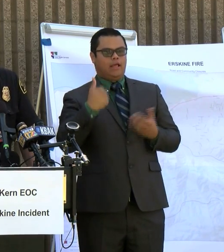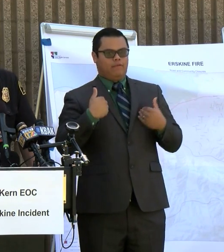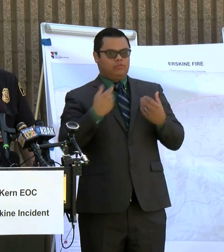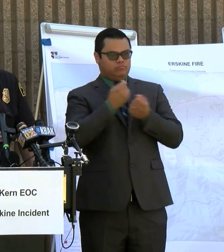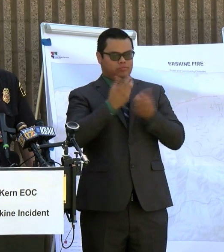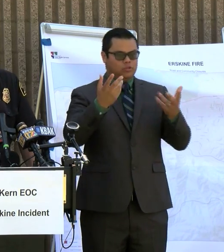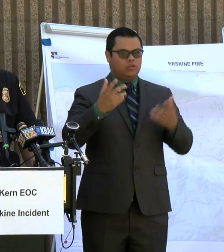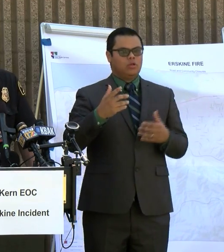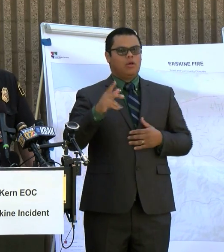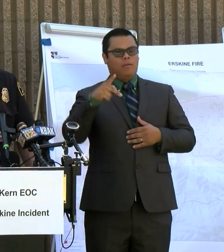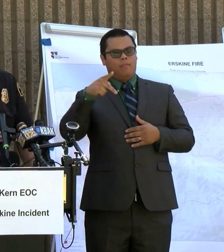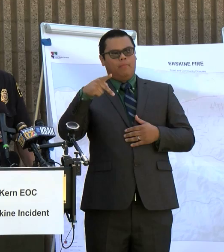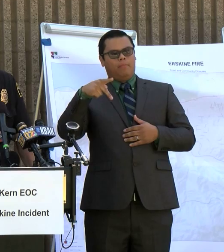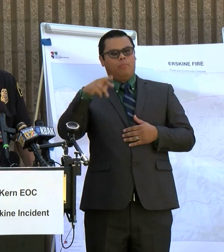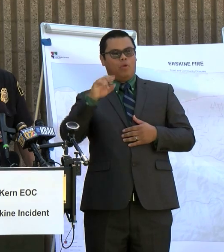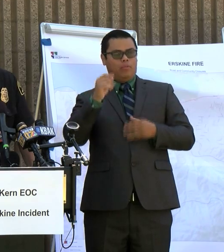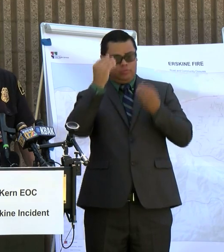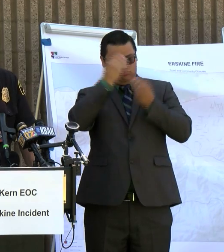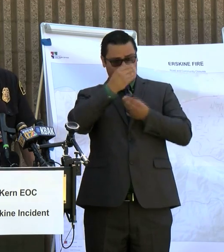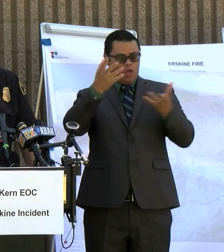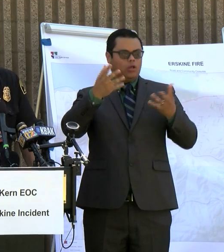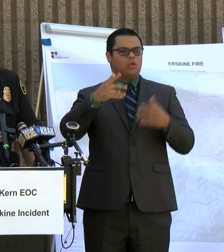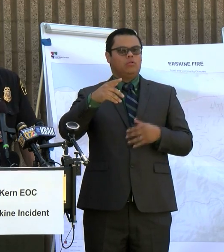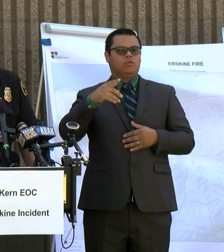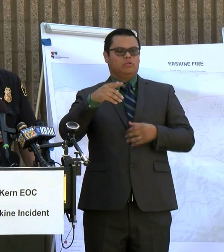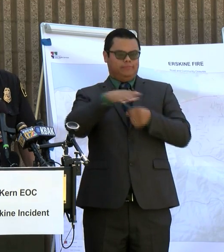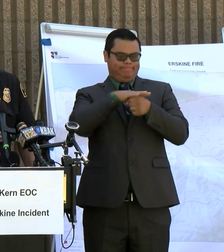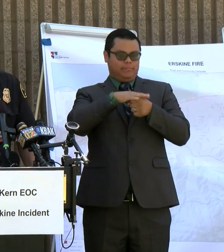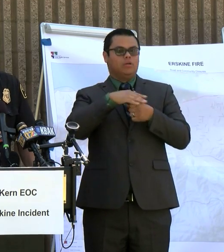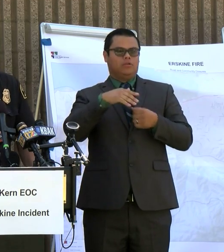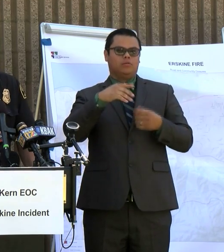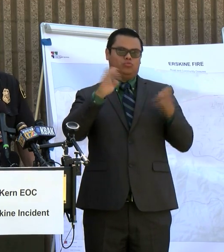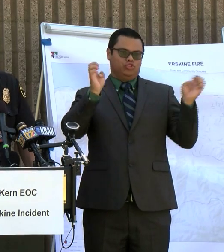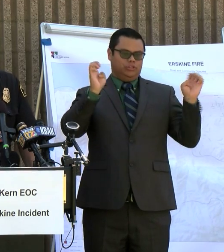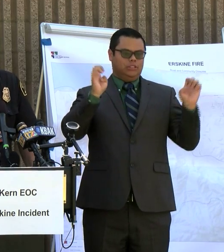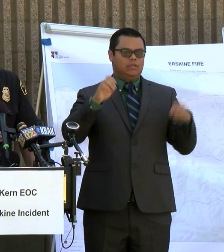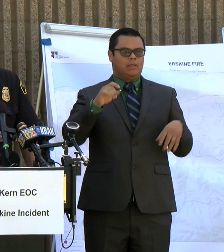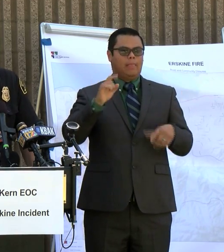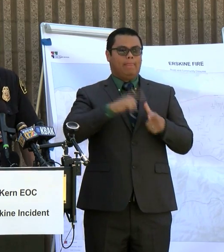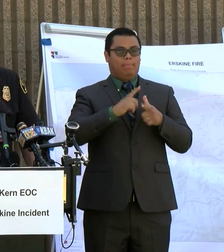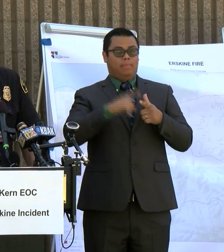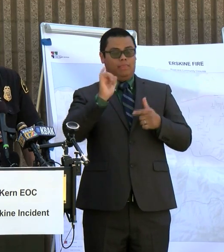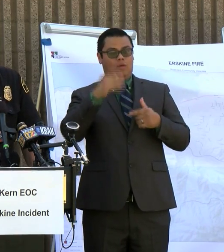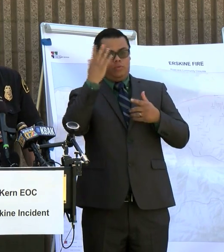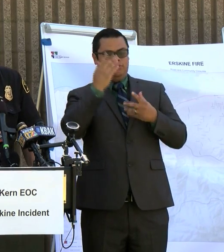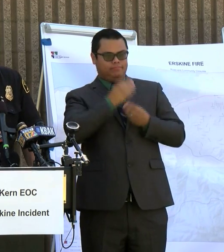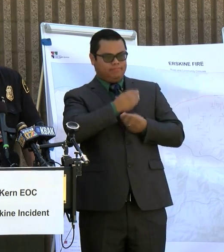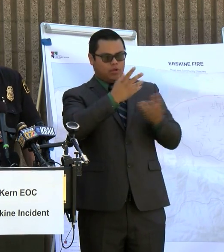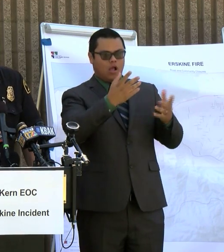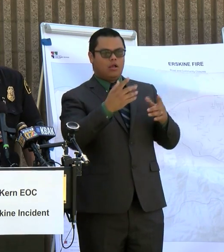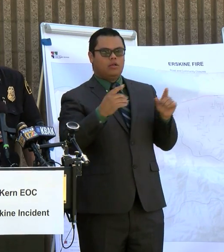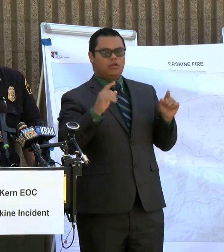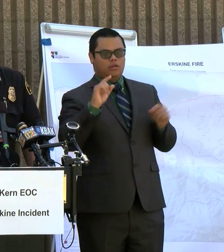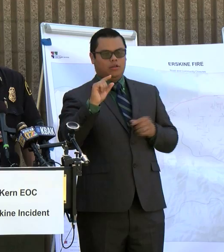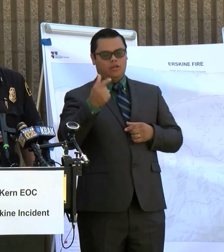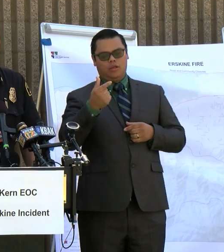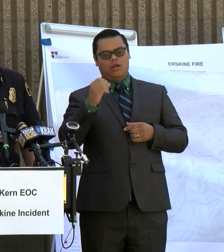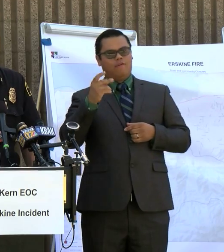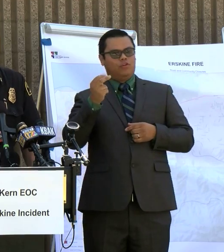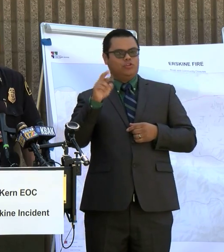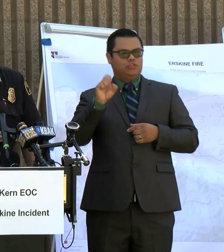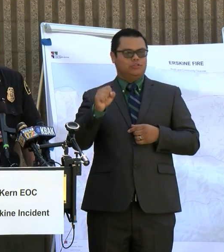local emergency at the Board of Supervisors, and then that proclamation will go to the Governor's office